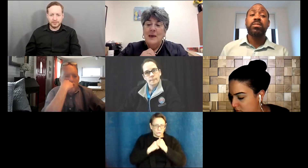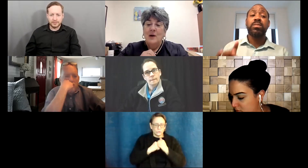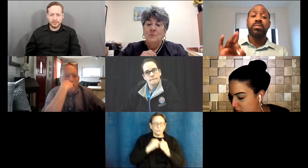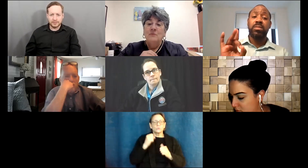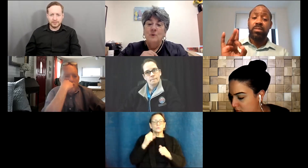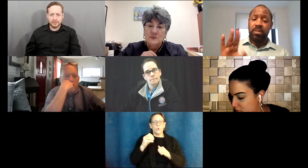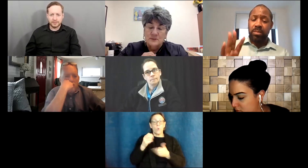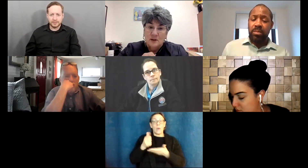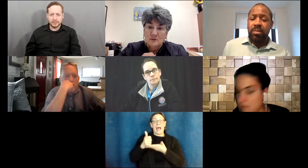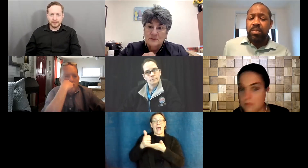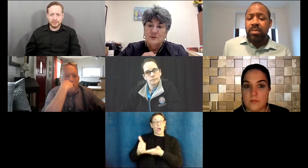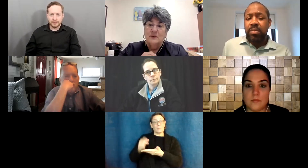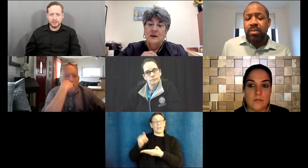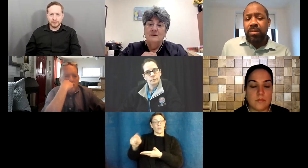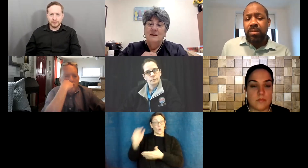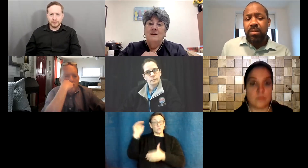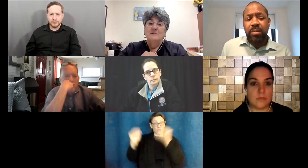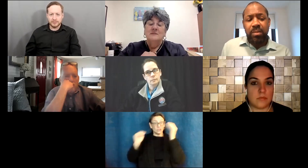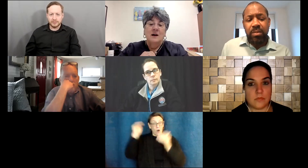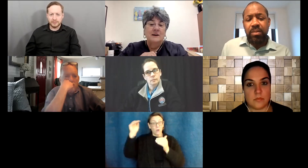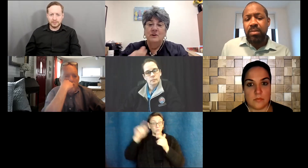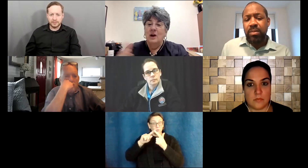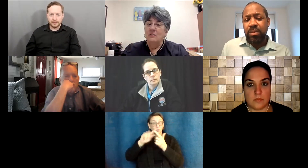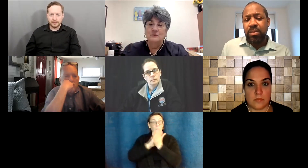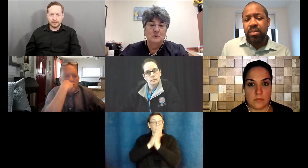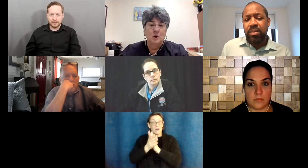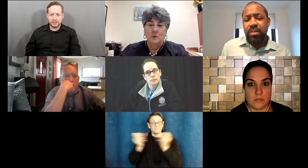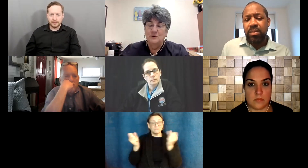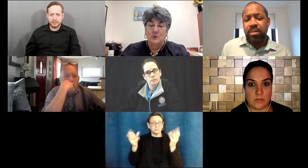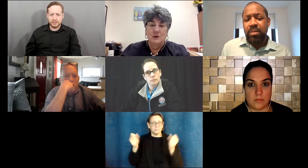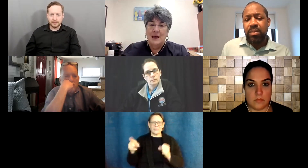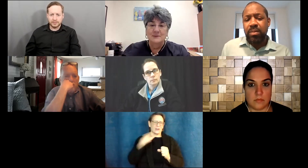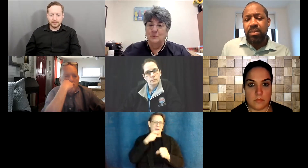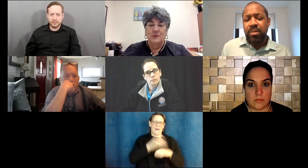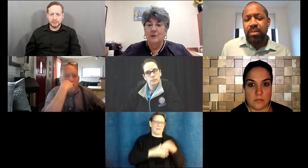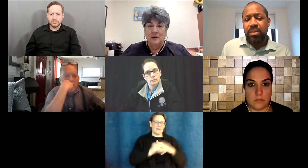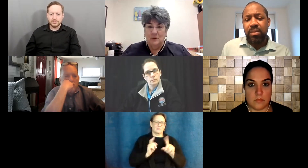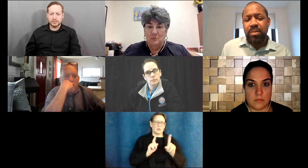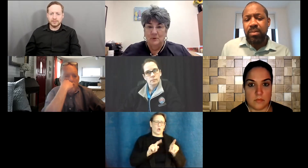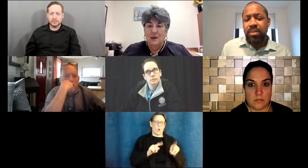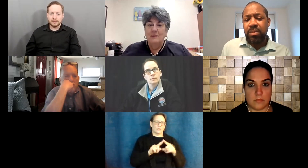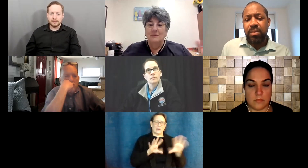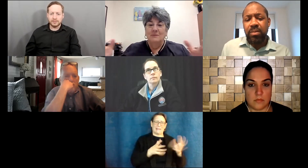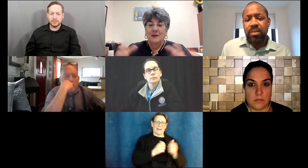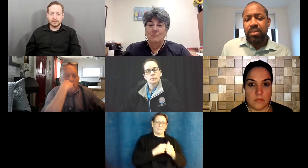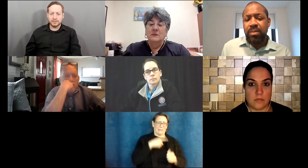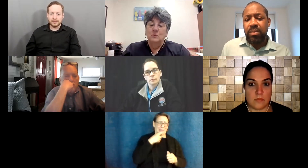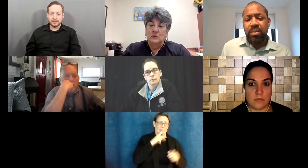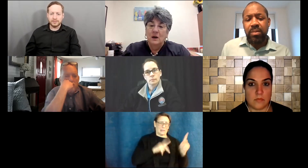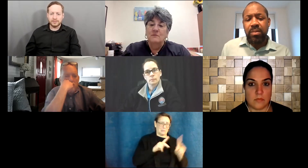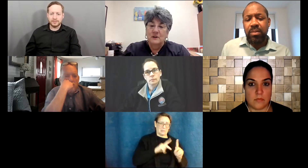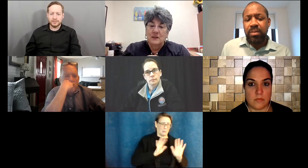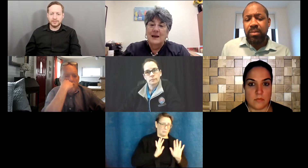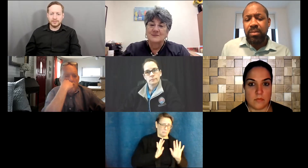so helping those adults to get signed, they're not comfortable going to a class with hearing people. They really